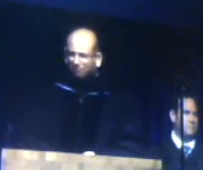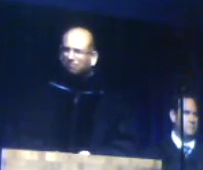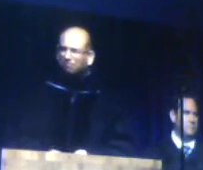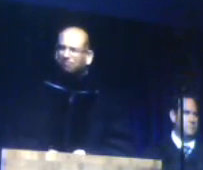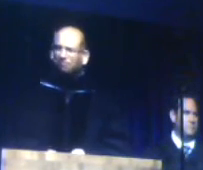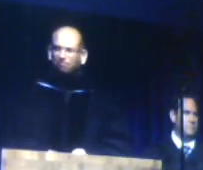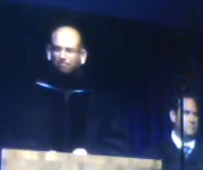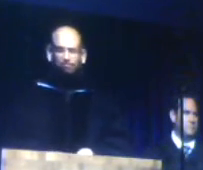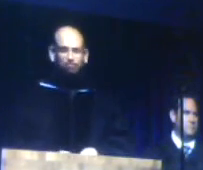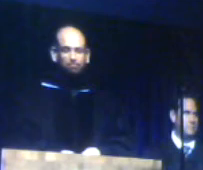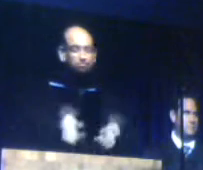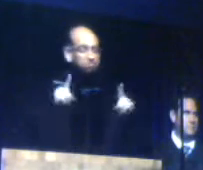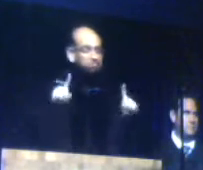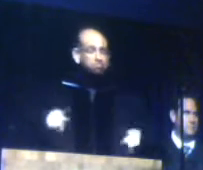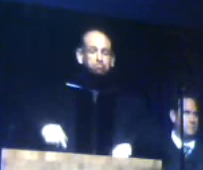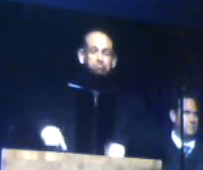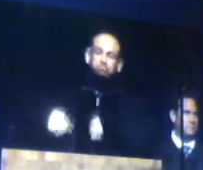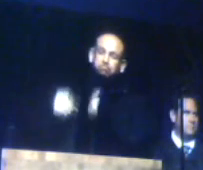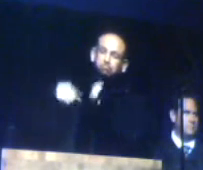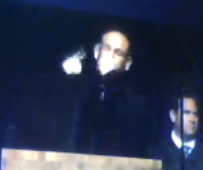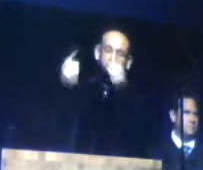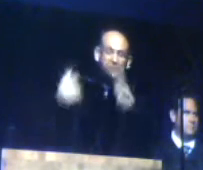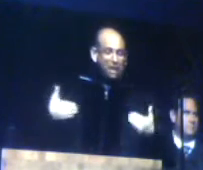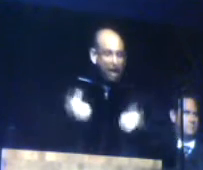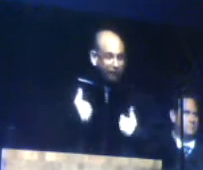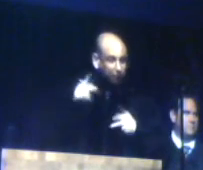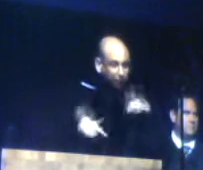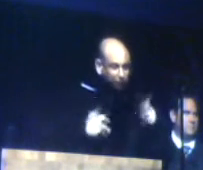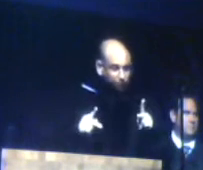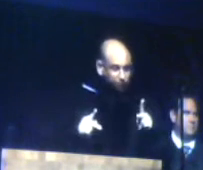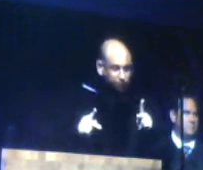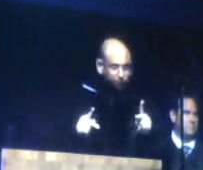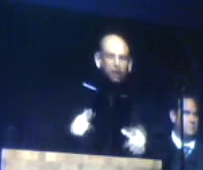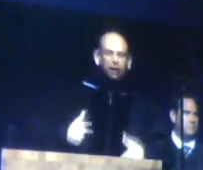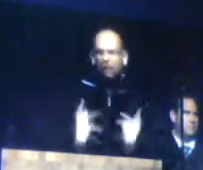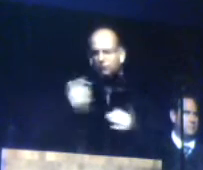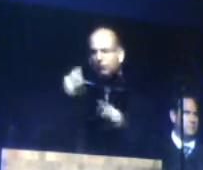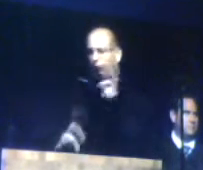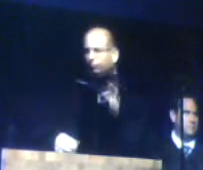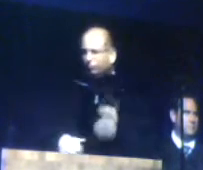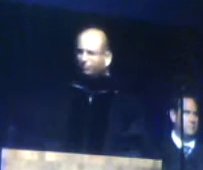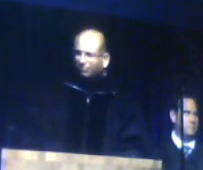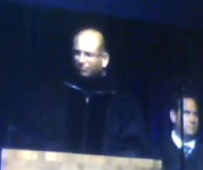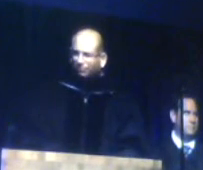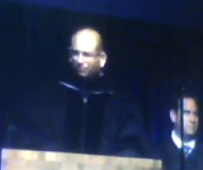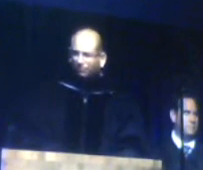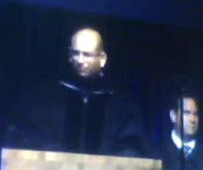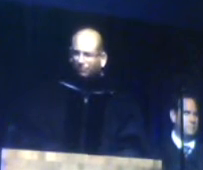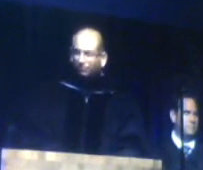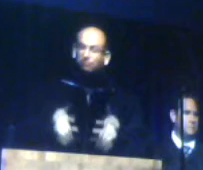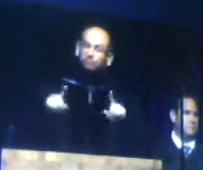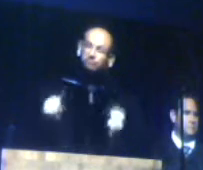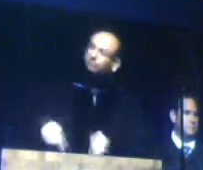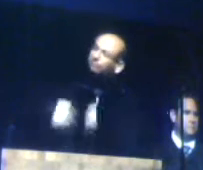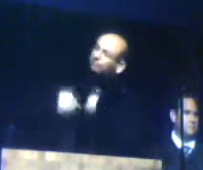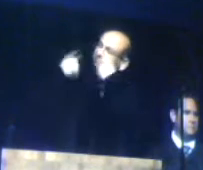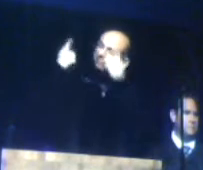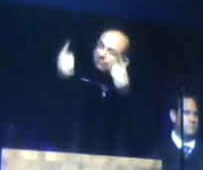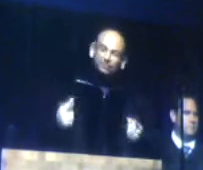cents isn't as important now, but you know what I mean. Up until now, people have had unfairness.